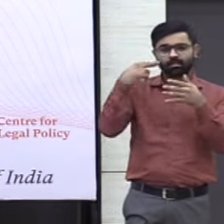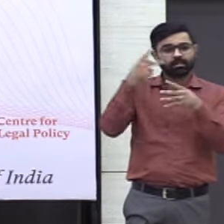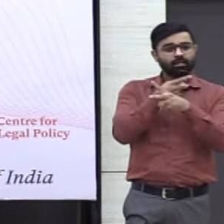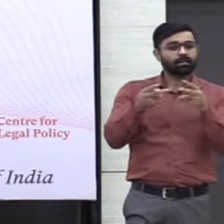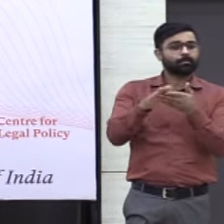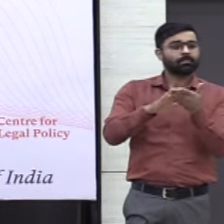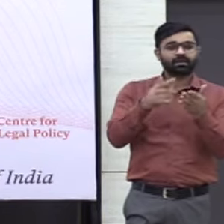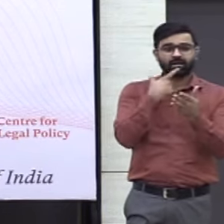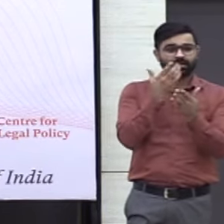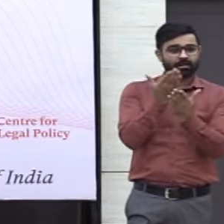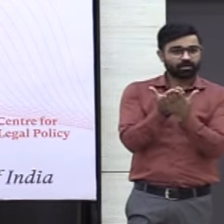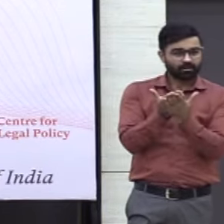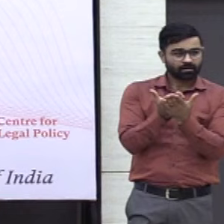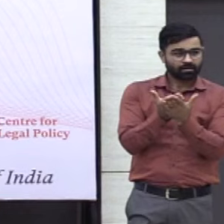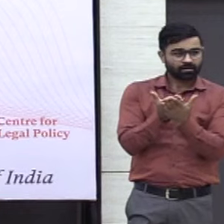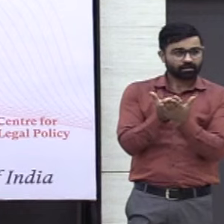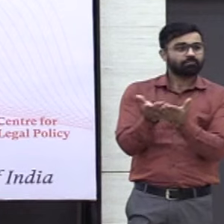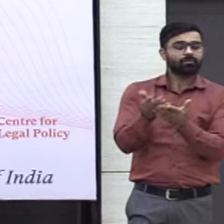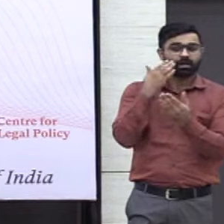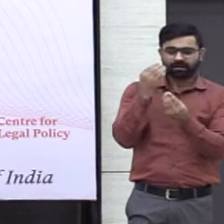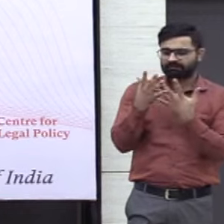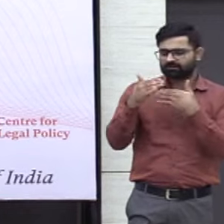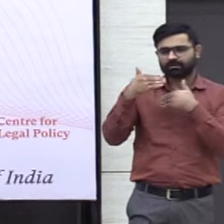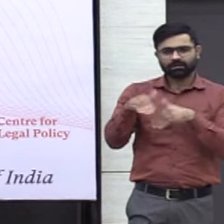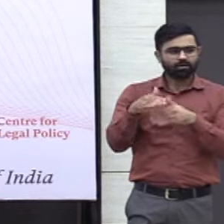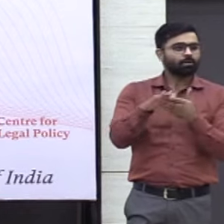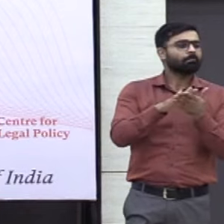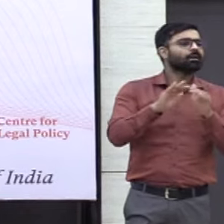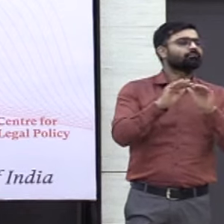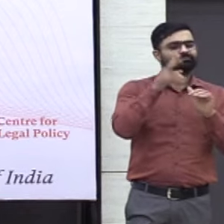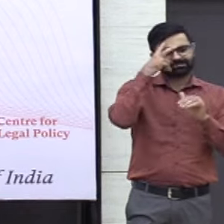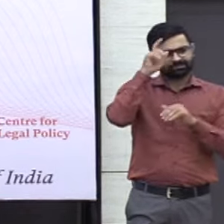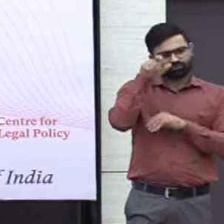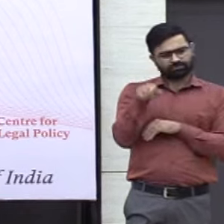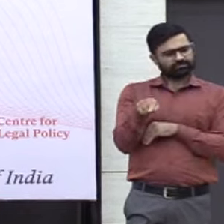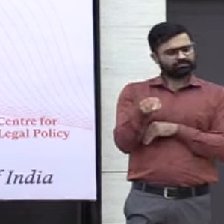Reasonable complaint, credible information, and reasonable suspicion.